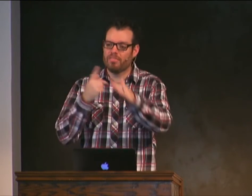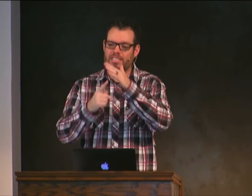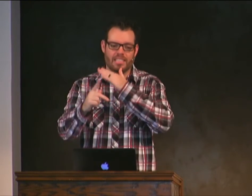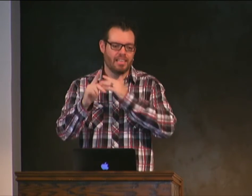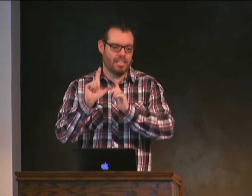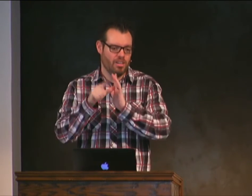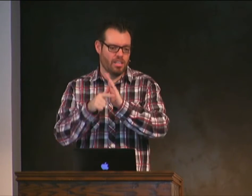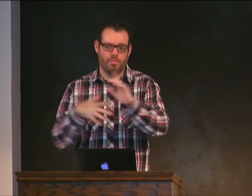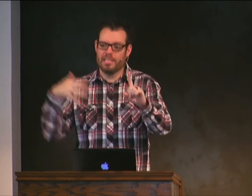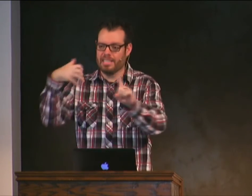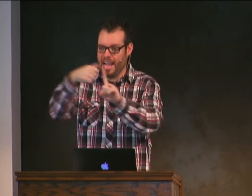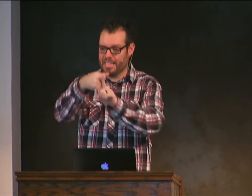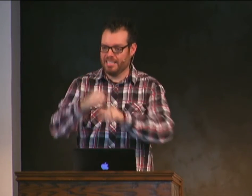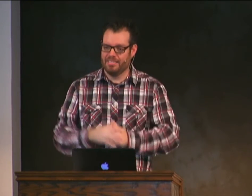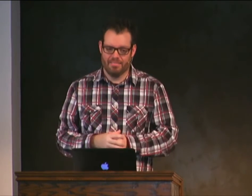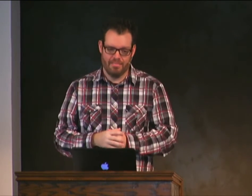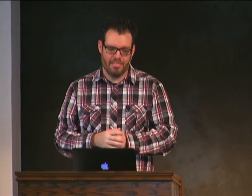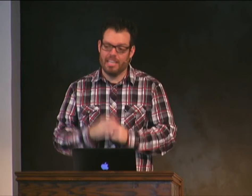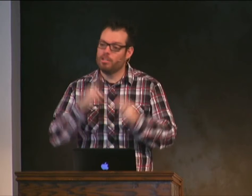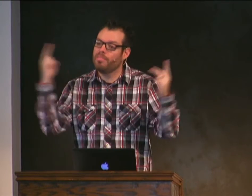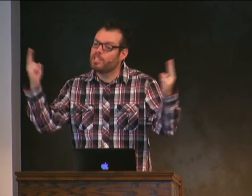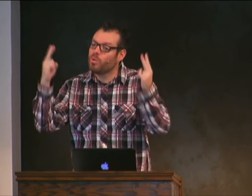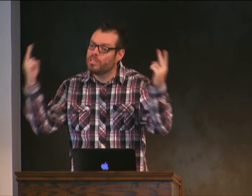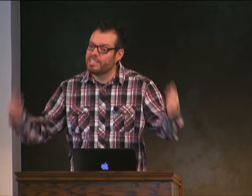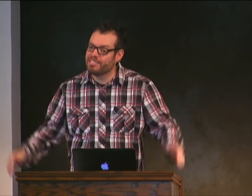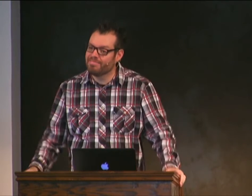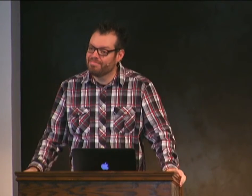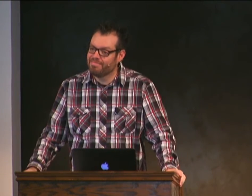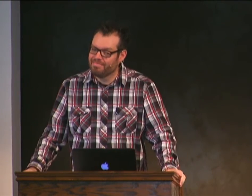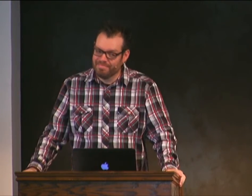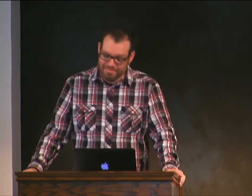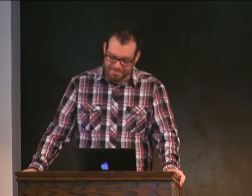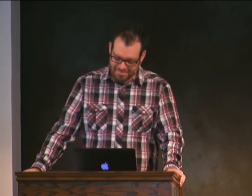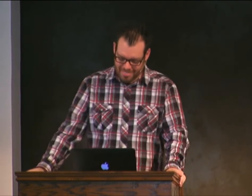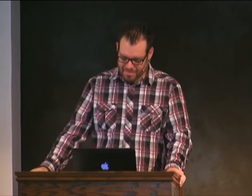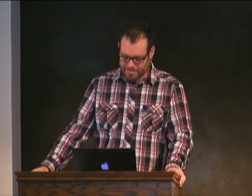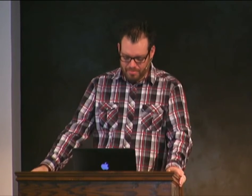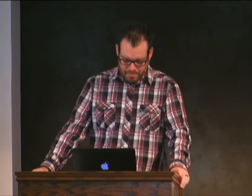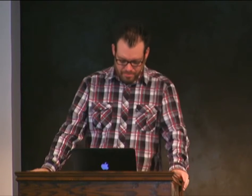there's a prophecy later on they'll be attacked and they'll be victorious.